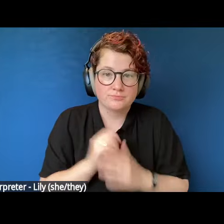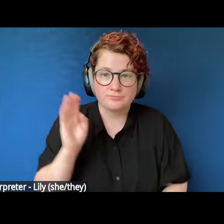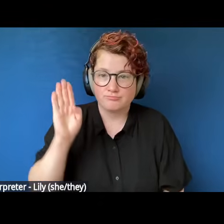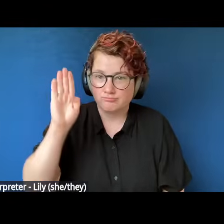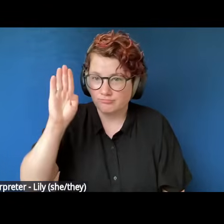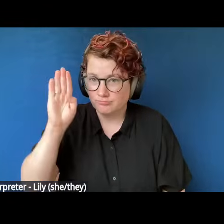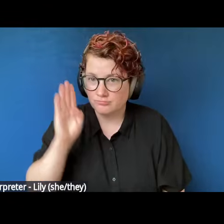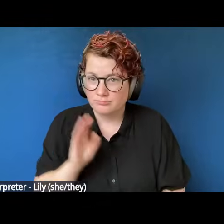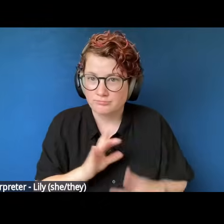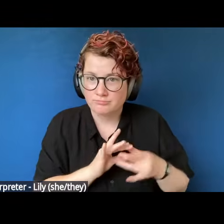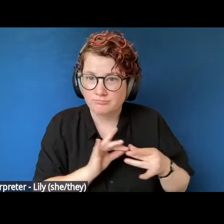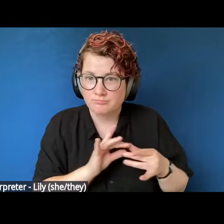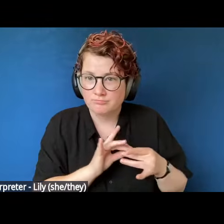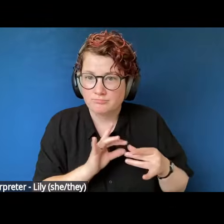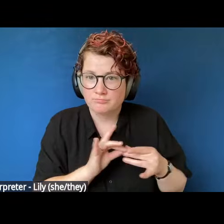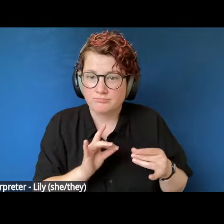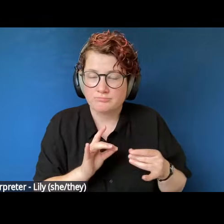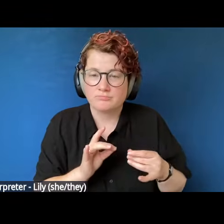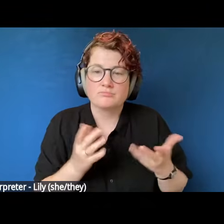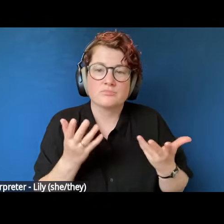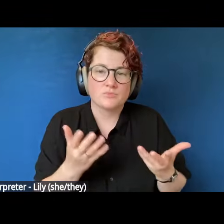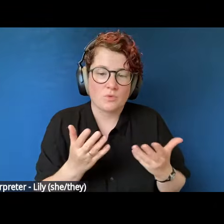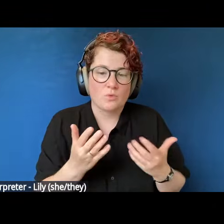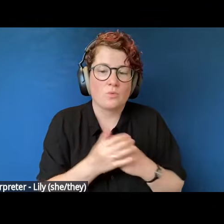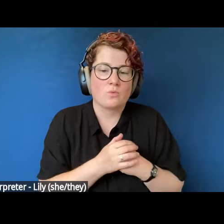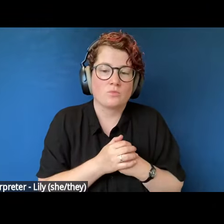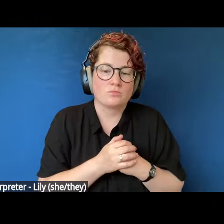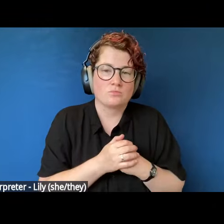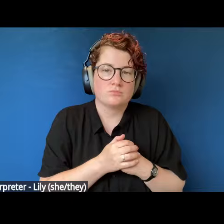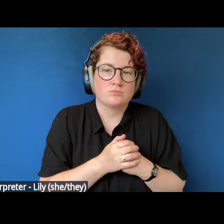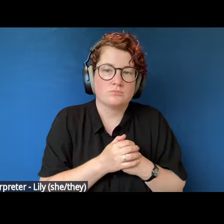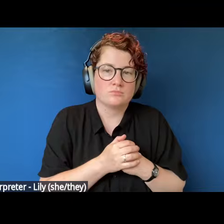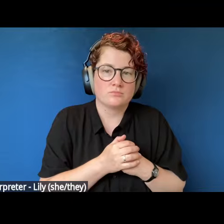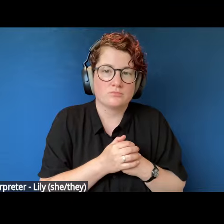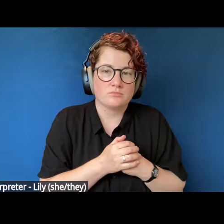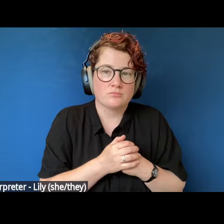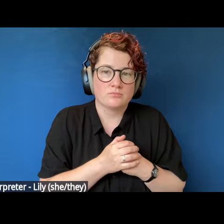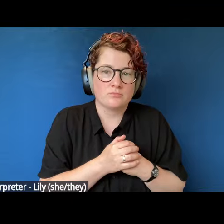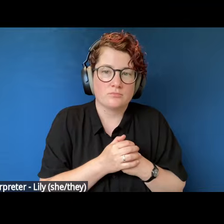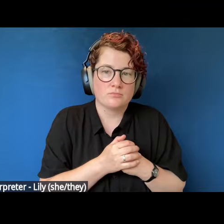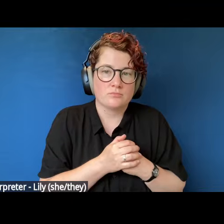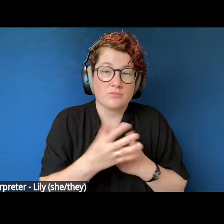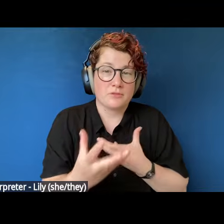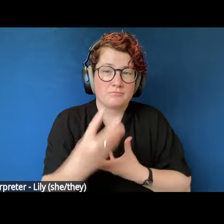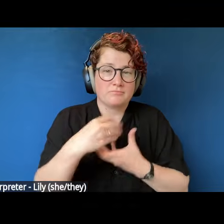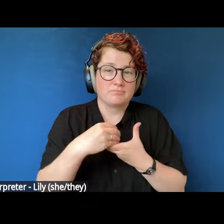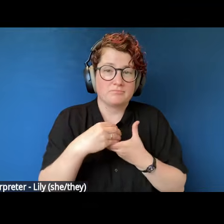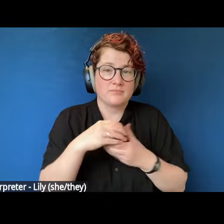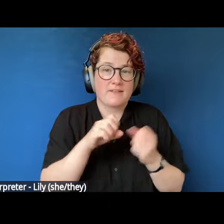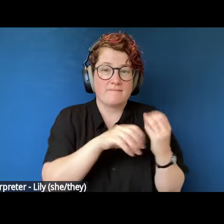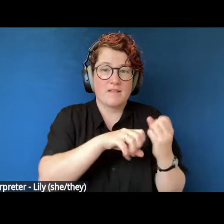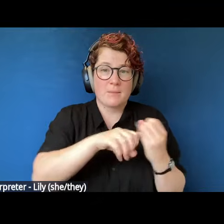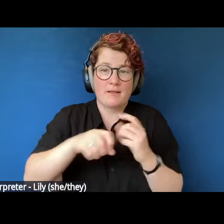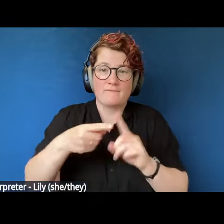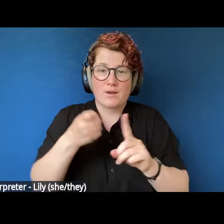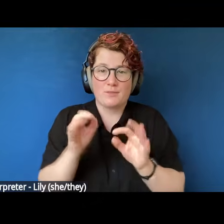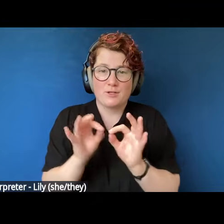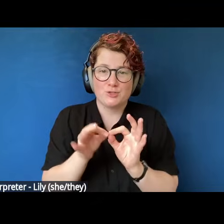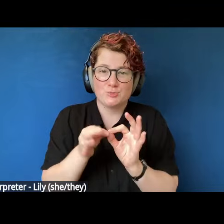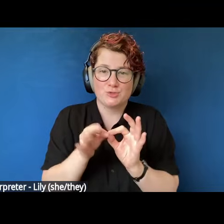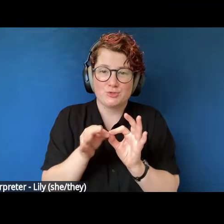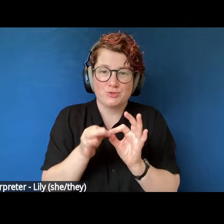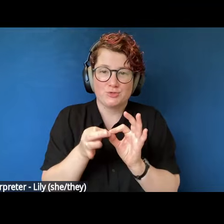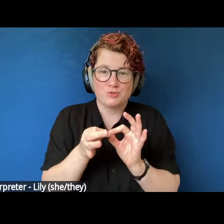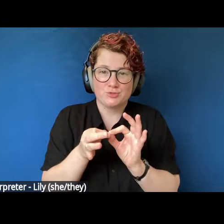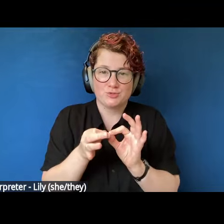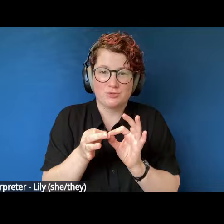Just, I'm hoping you can echo it for the interpreter, but do we need to, okay, all right. Do we need